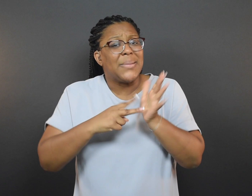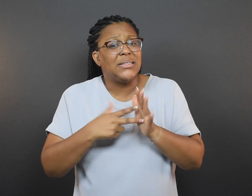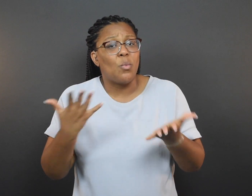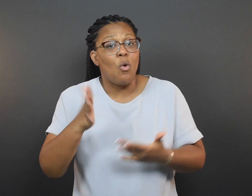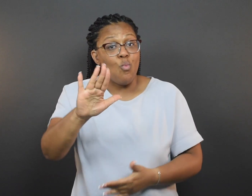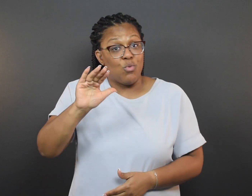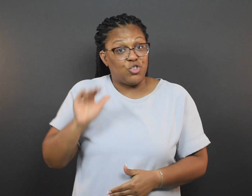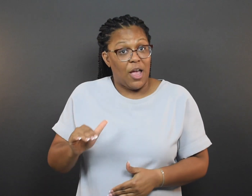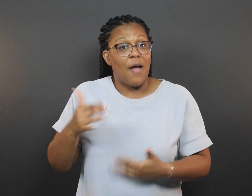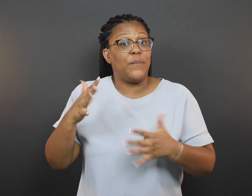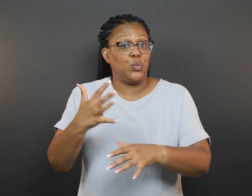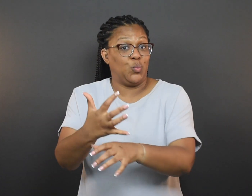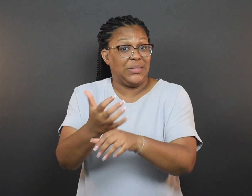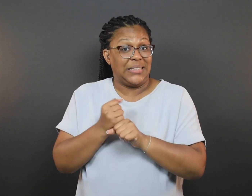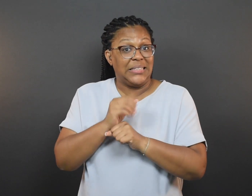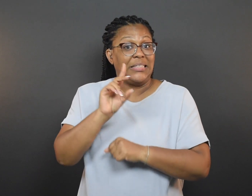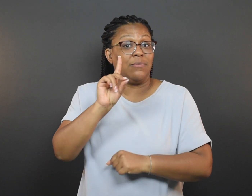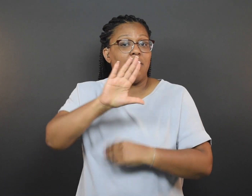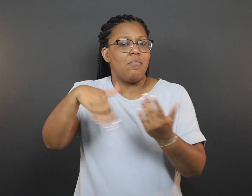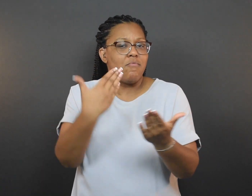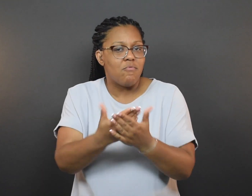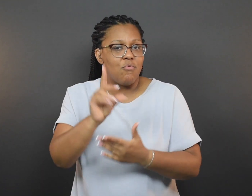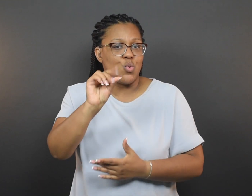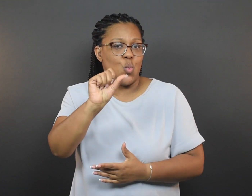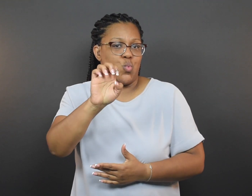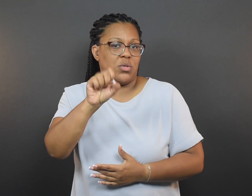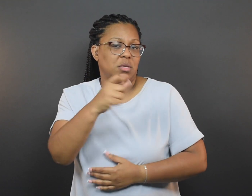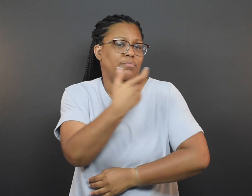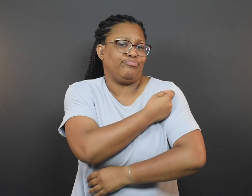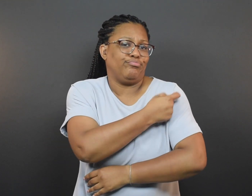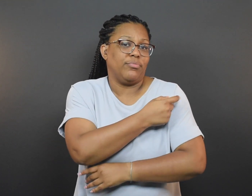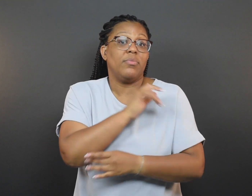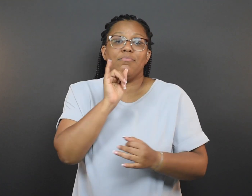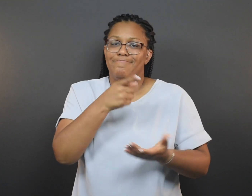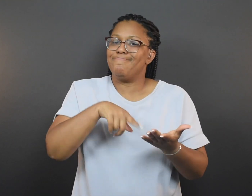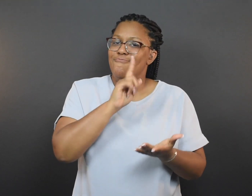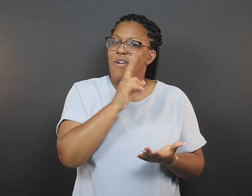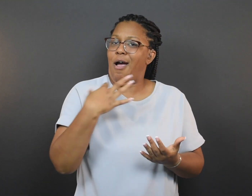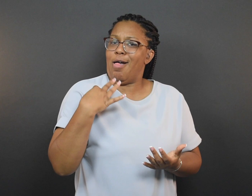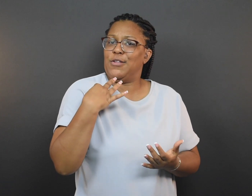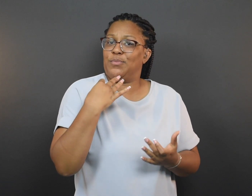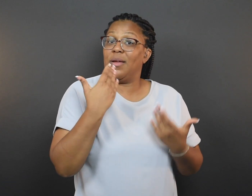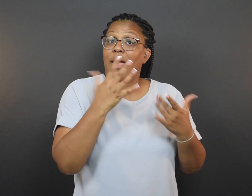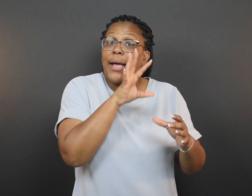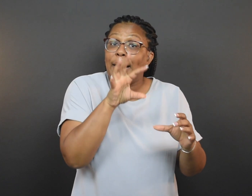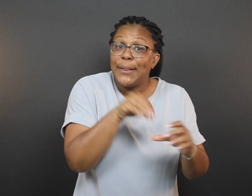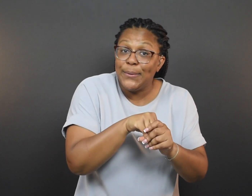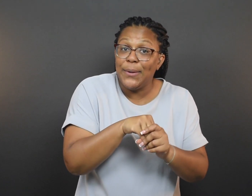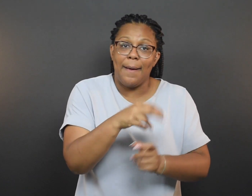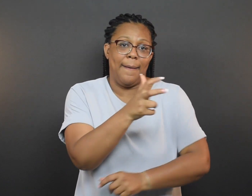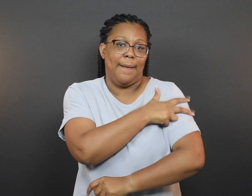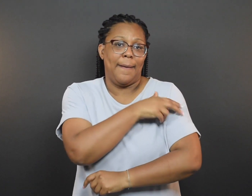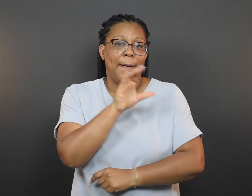your child has received all doses they are eligible for, including booster